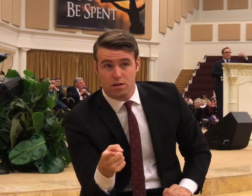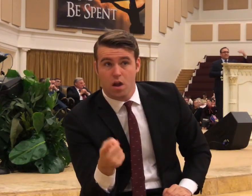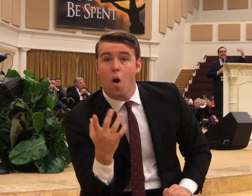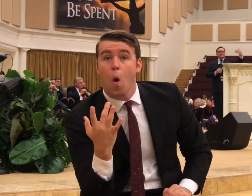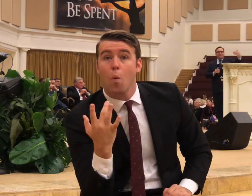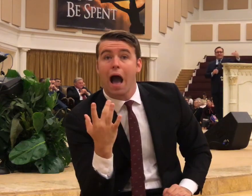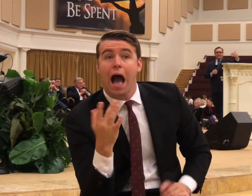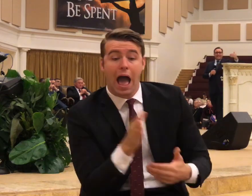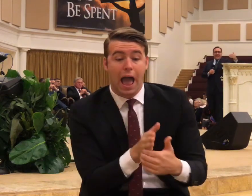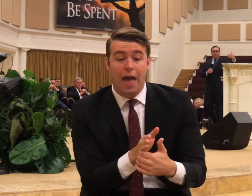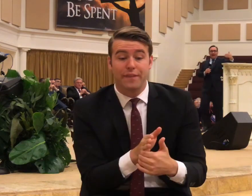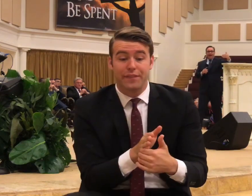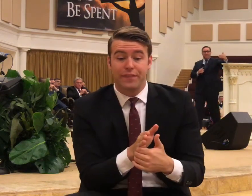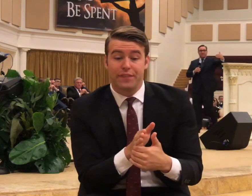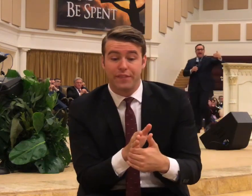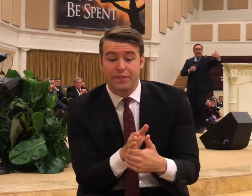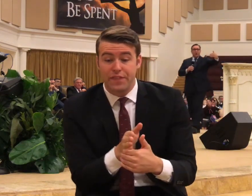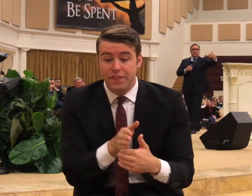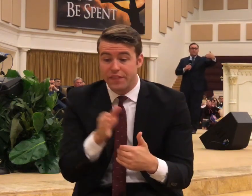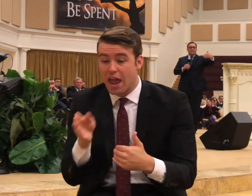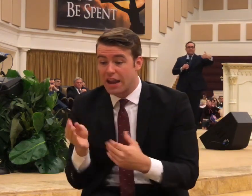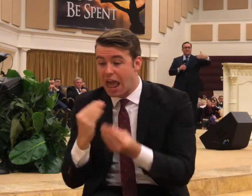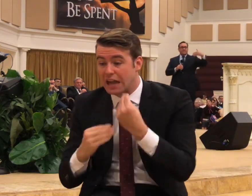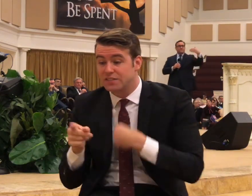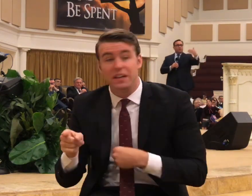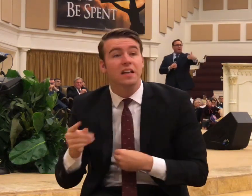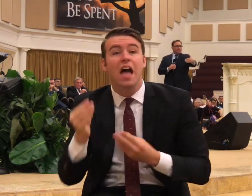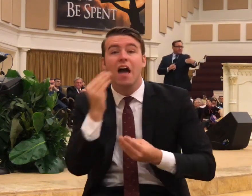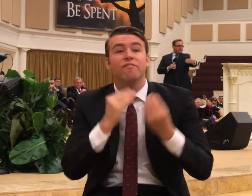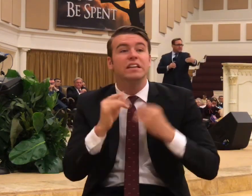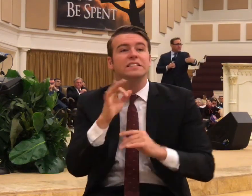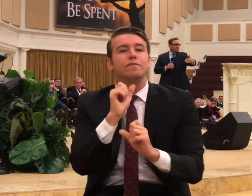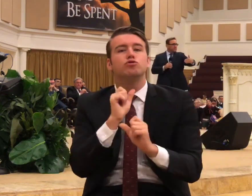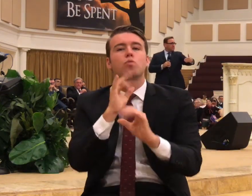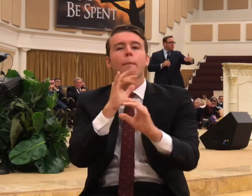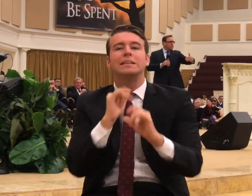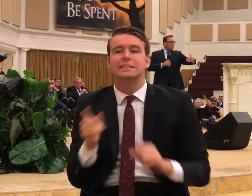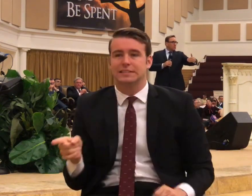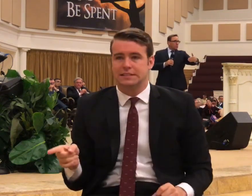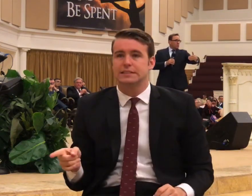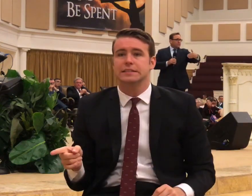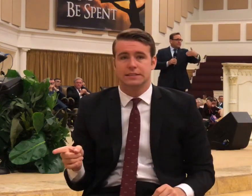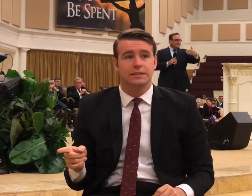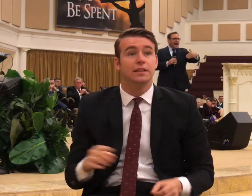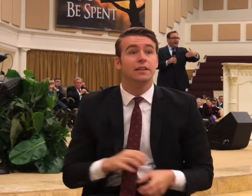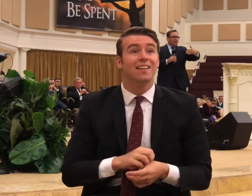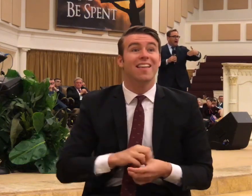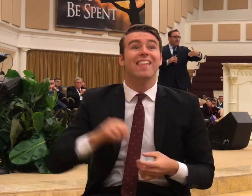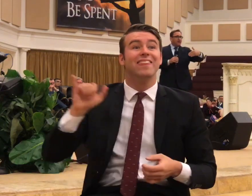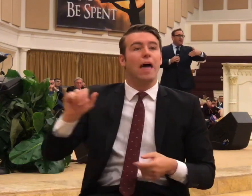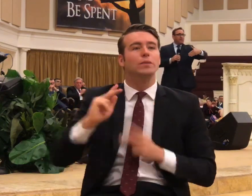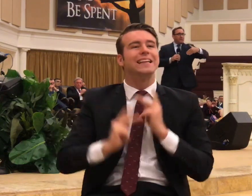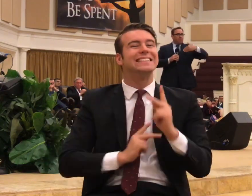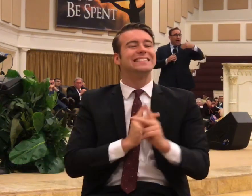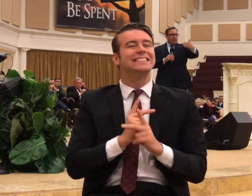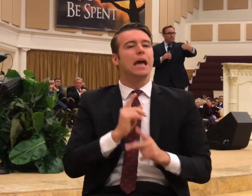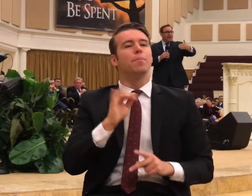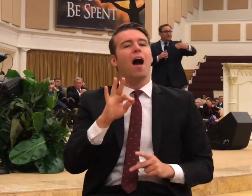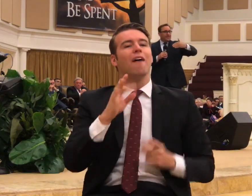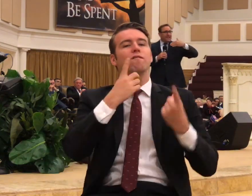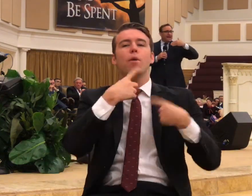Because what was the next feast that came right after that was the Feast of Trumpets, which was a time of